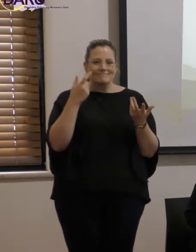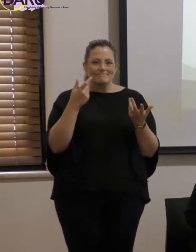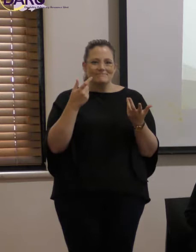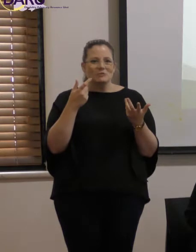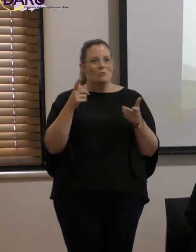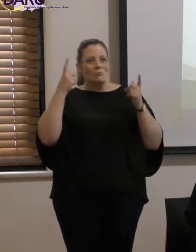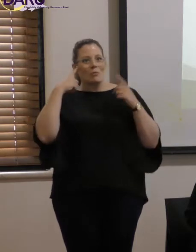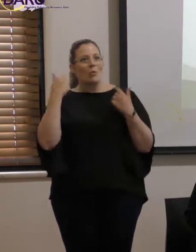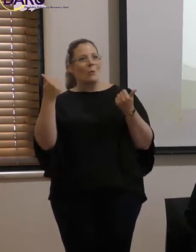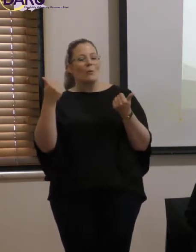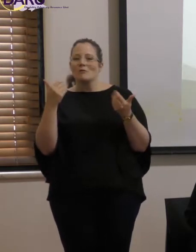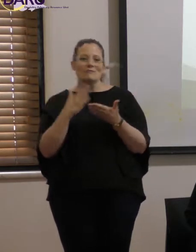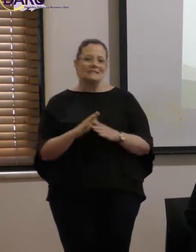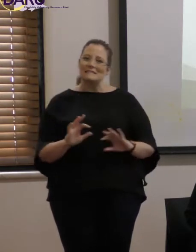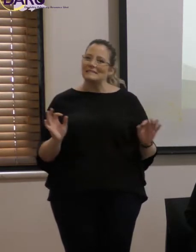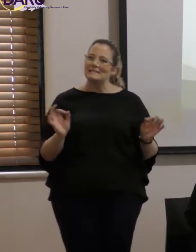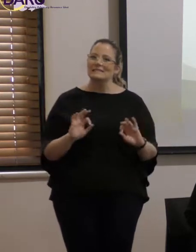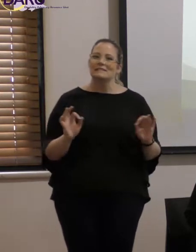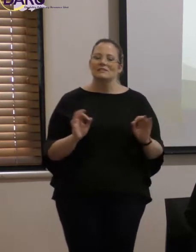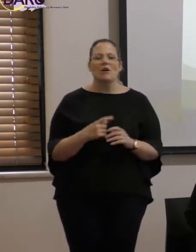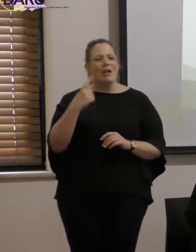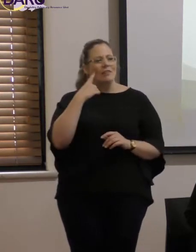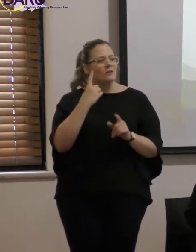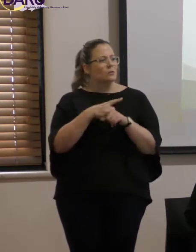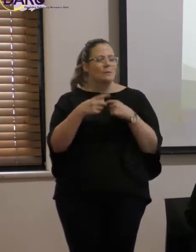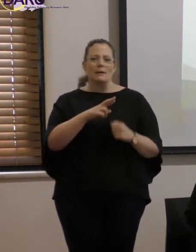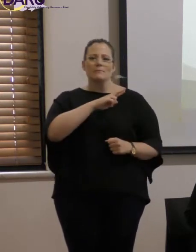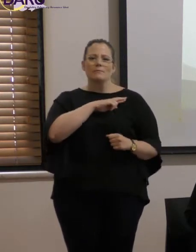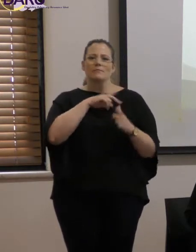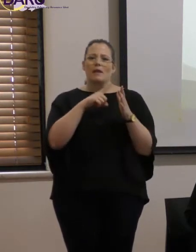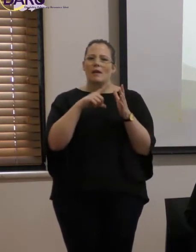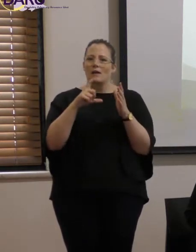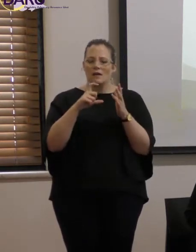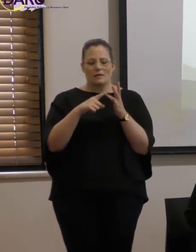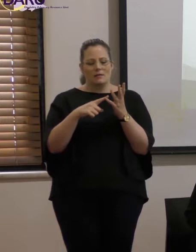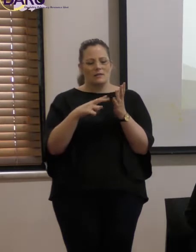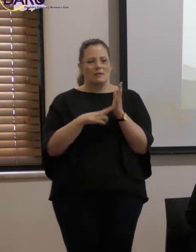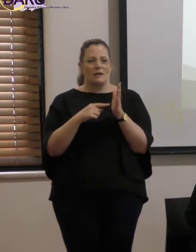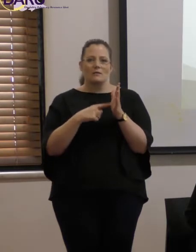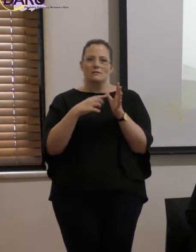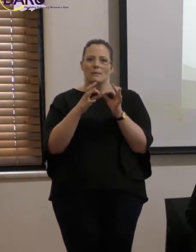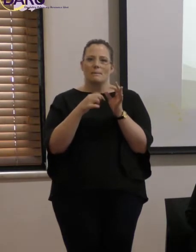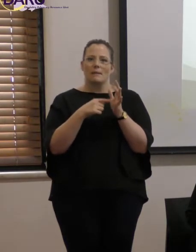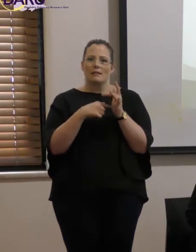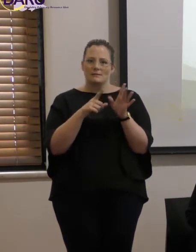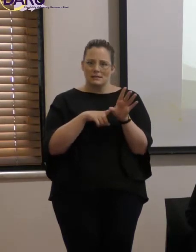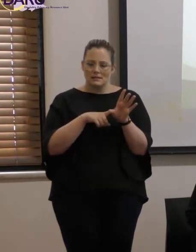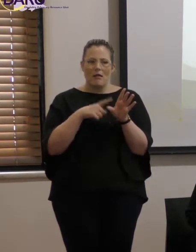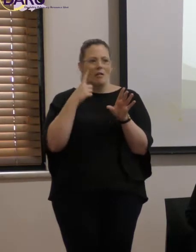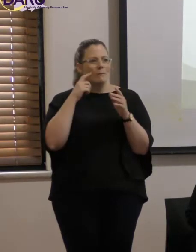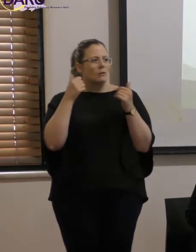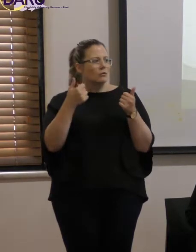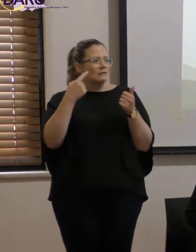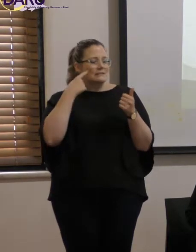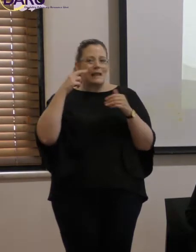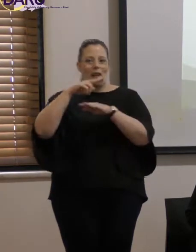I think in terms of accountability, it'd be great to see some checks and balances at a national